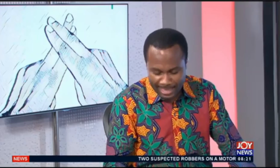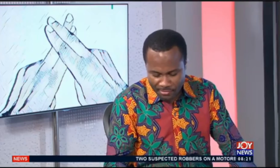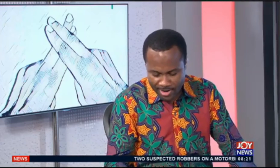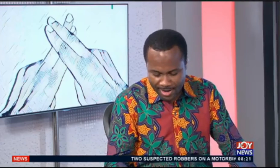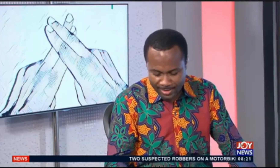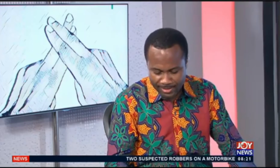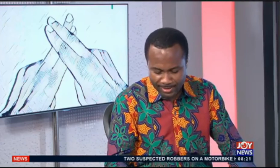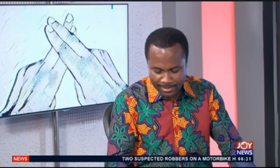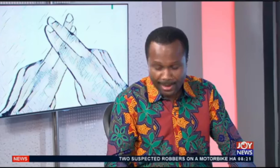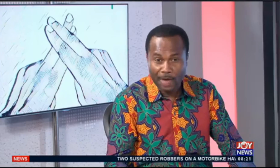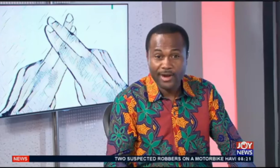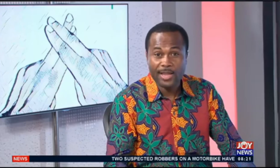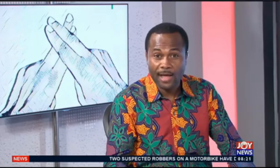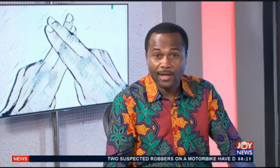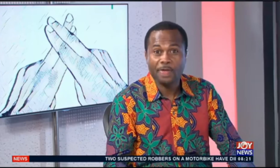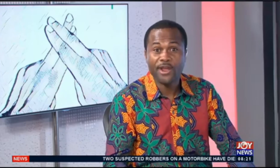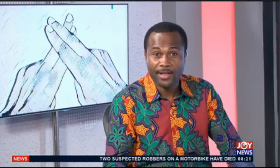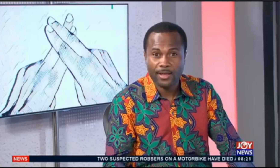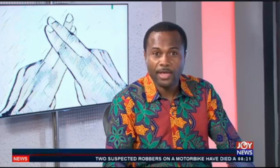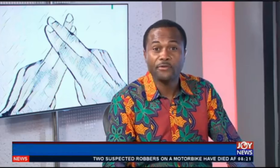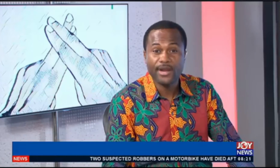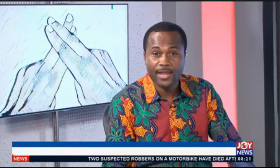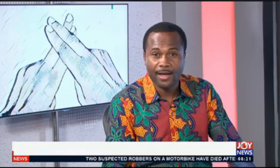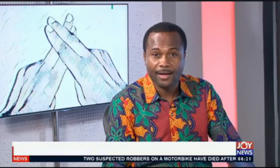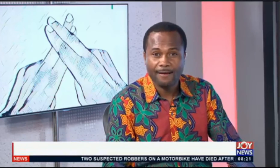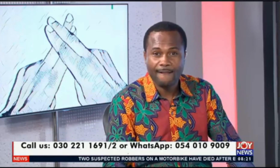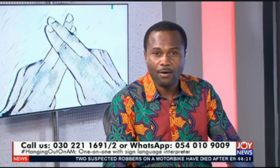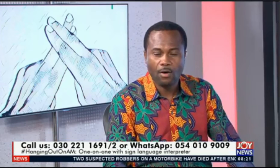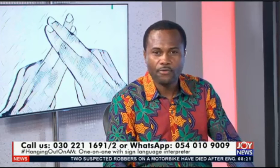that Aurelia.